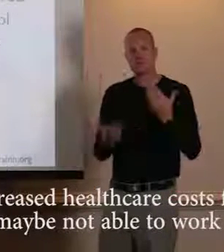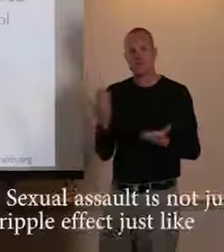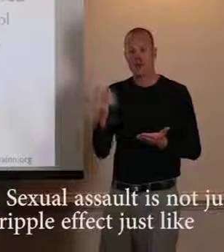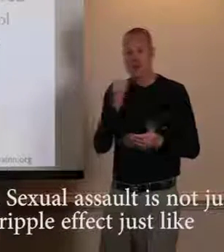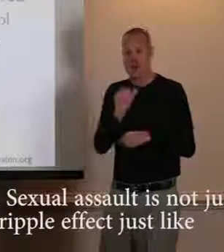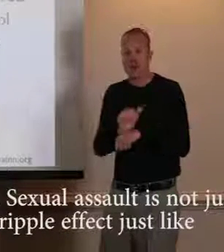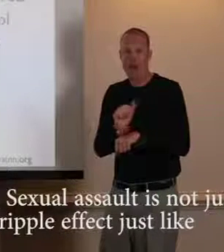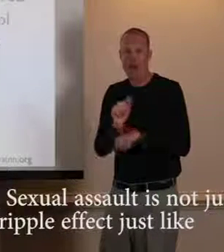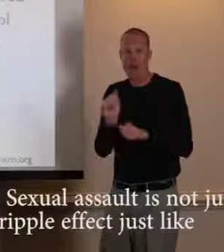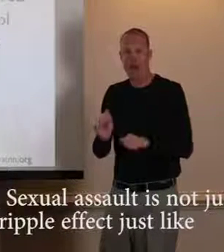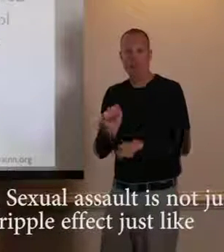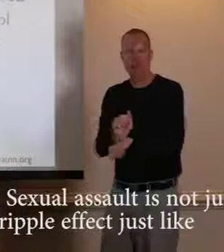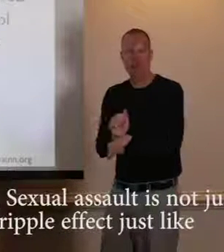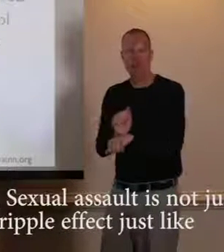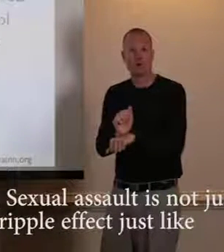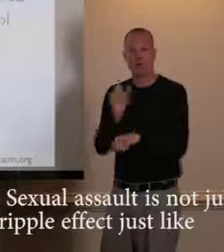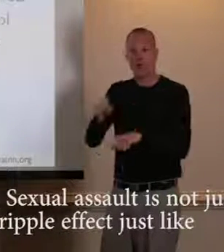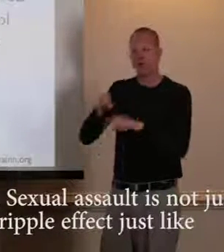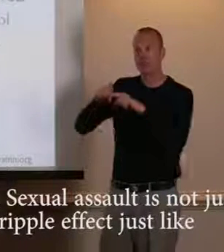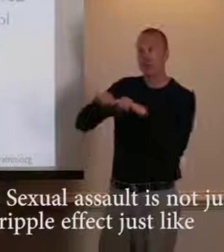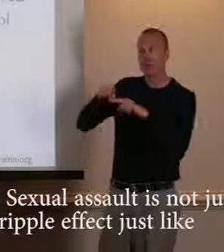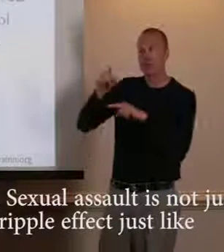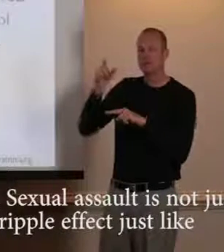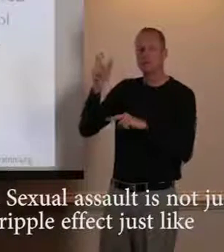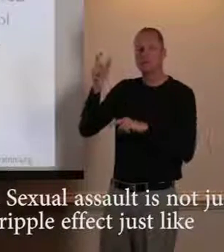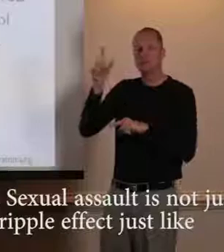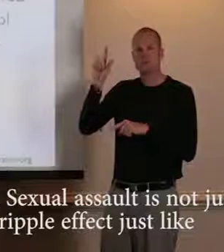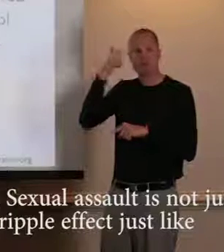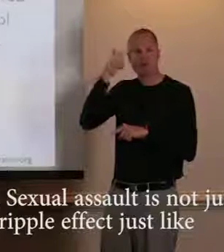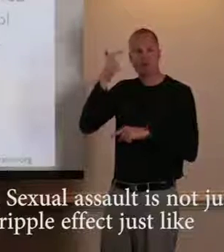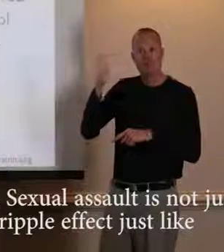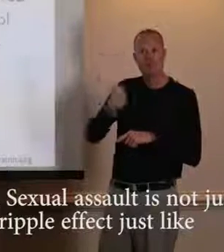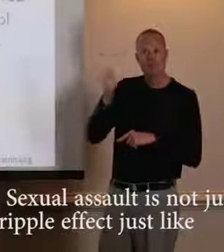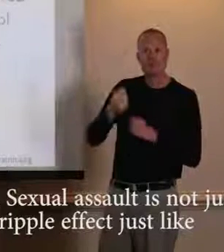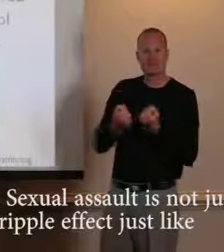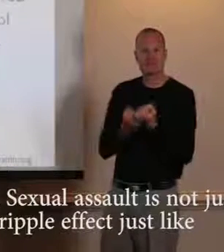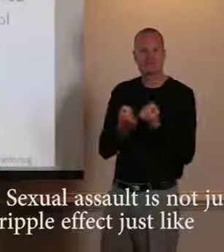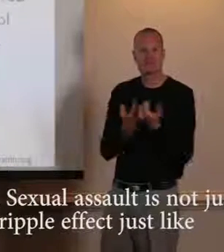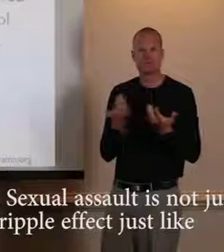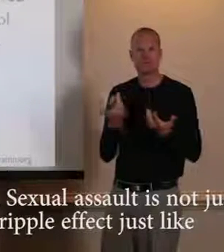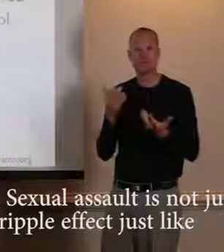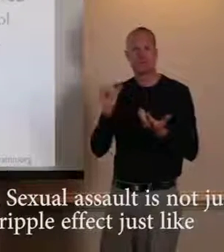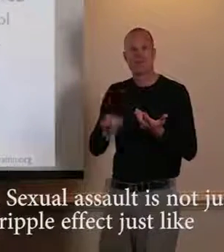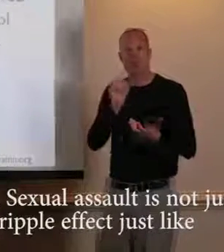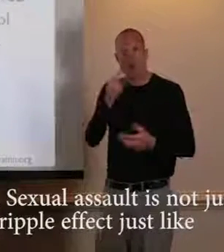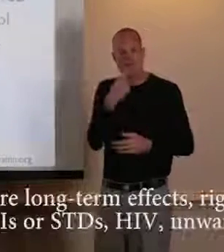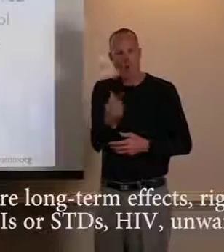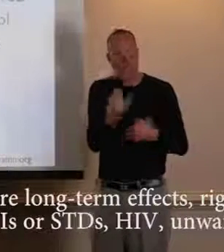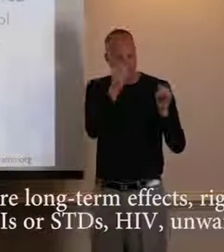and having to use government assistance. Sexual assault is not just about the individual. It has a ripple effect, just like everything